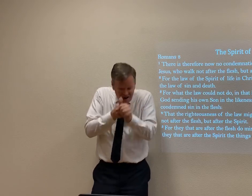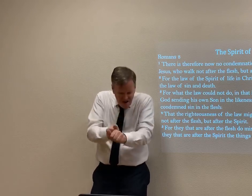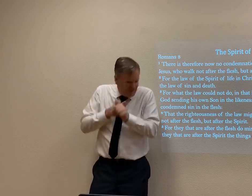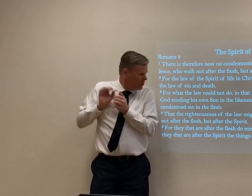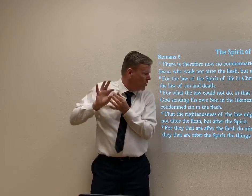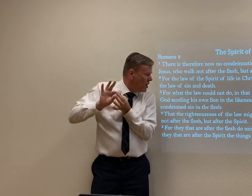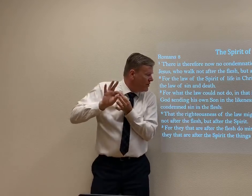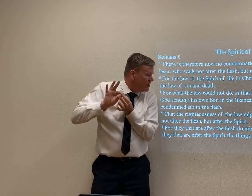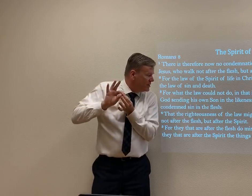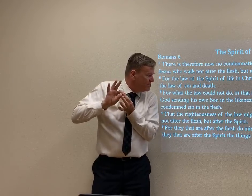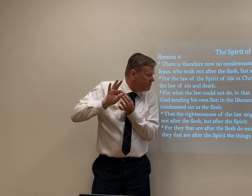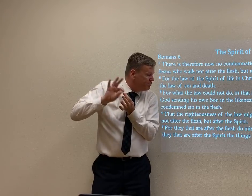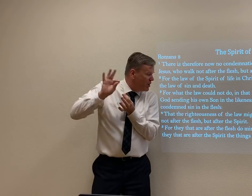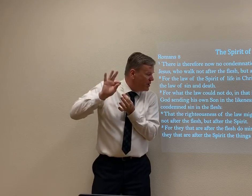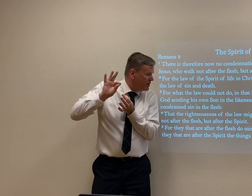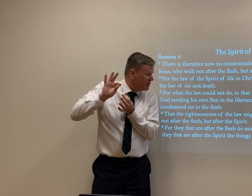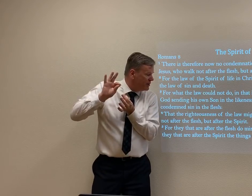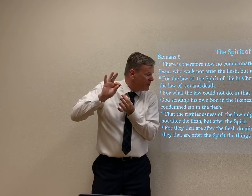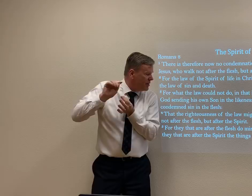are after the Spirit,